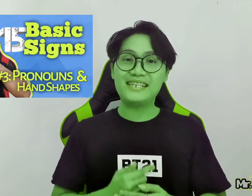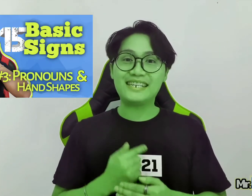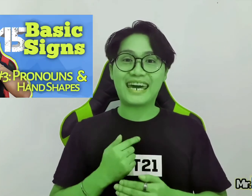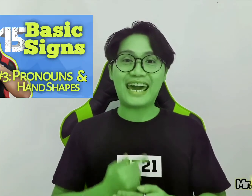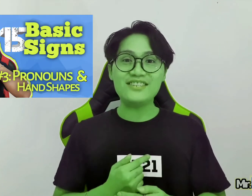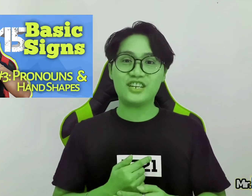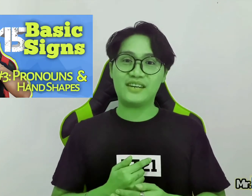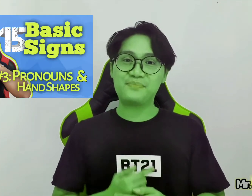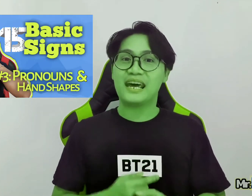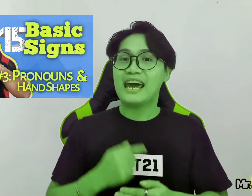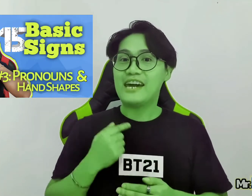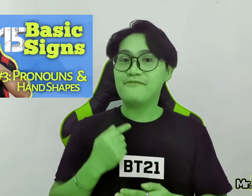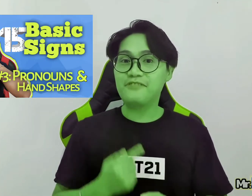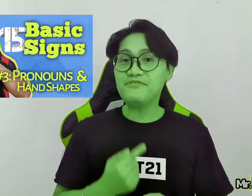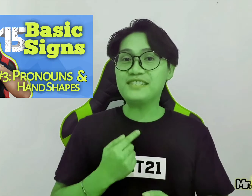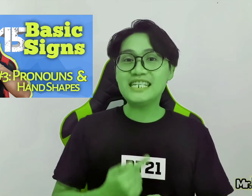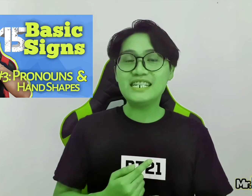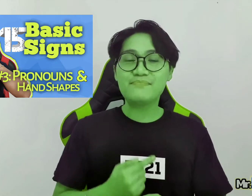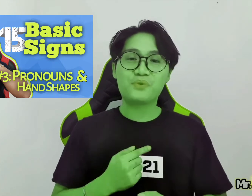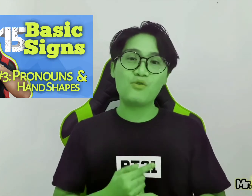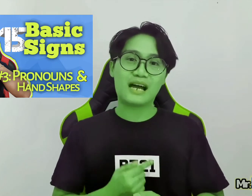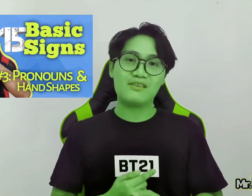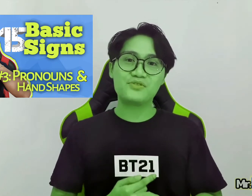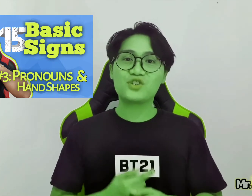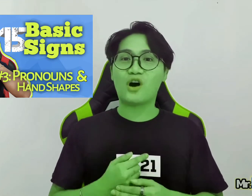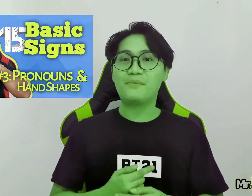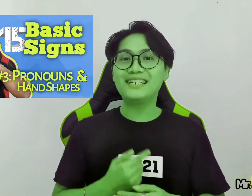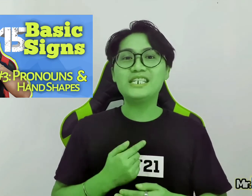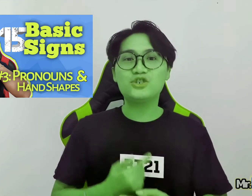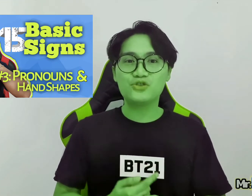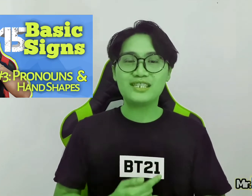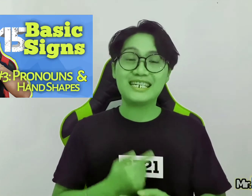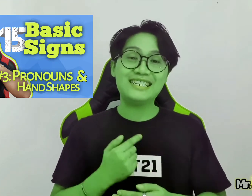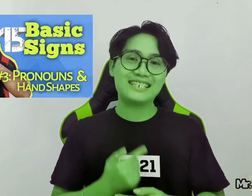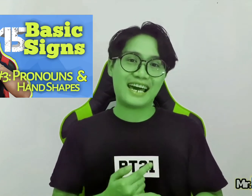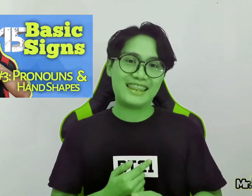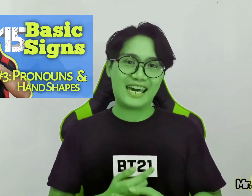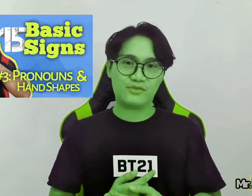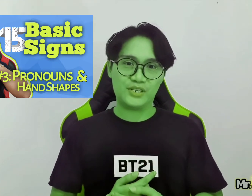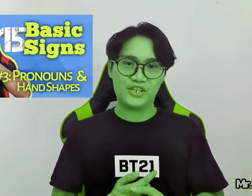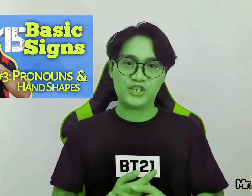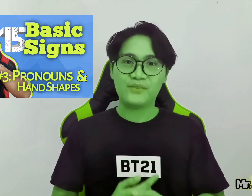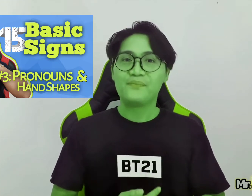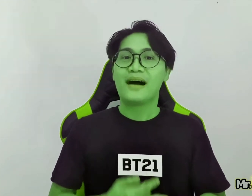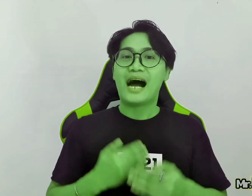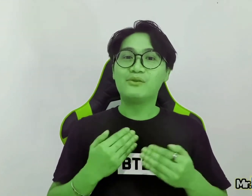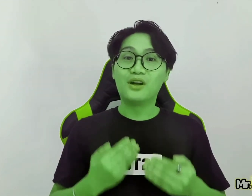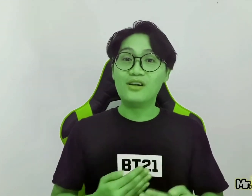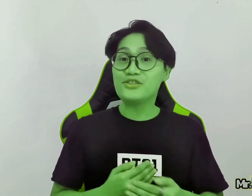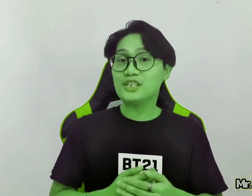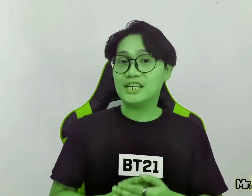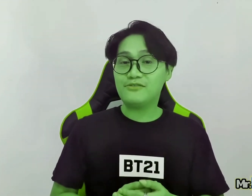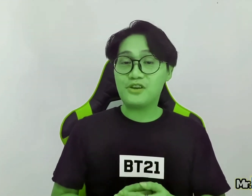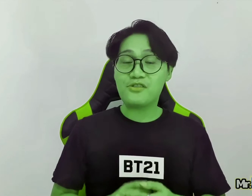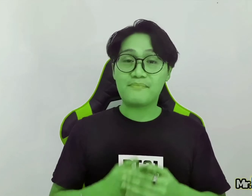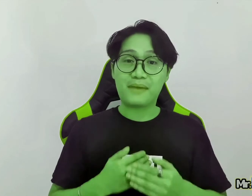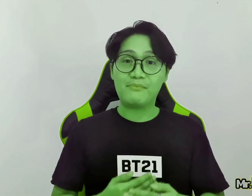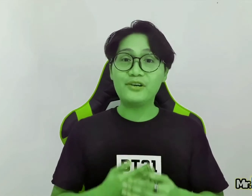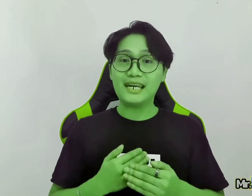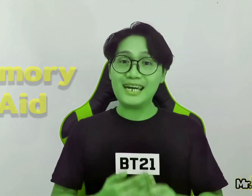basic handshapes and 15 pronouns commonly used in sign language. I will also give you the memory